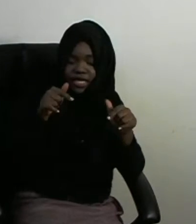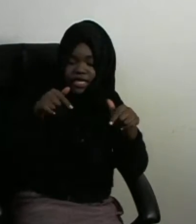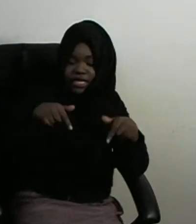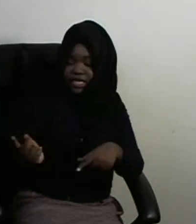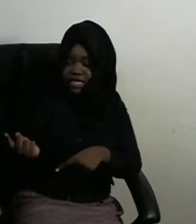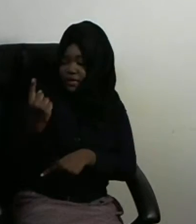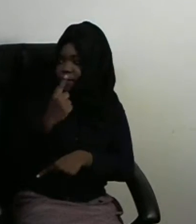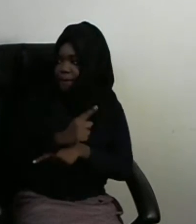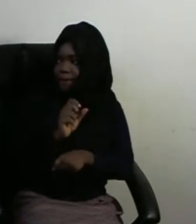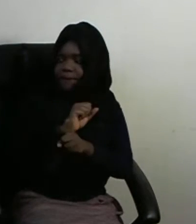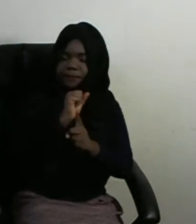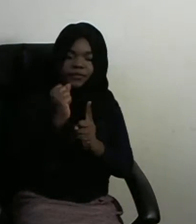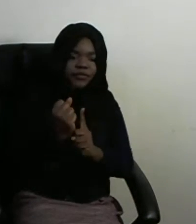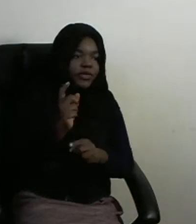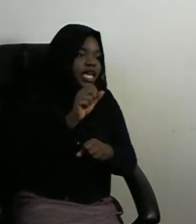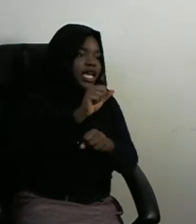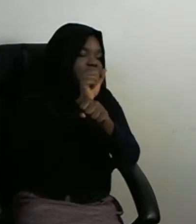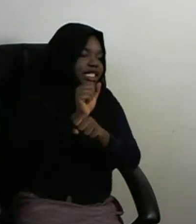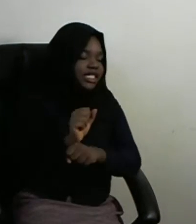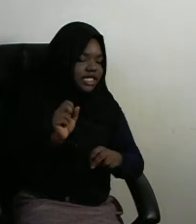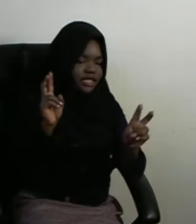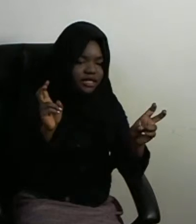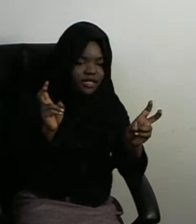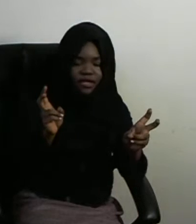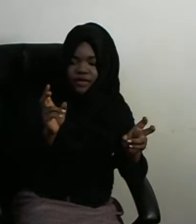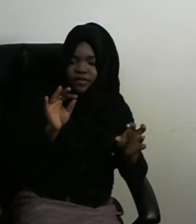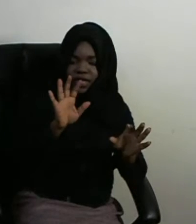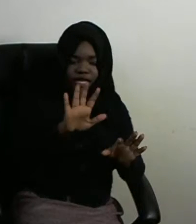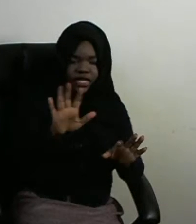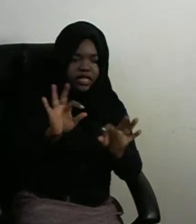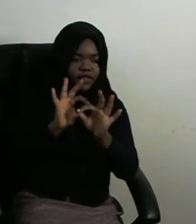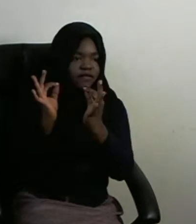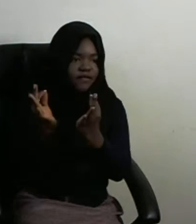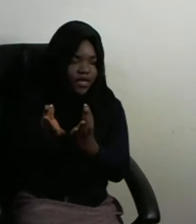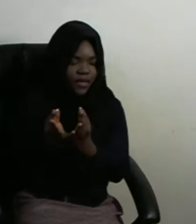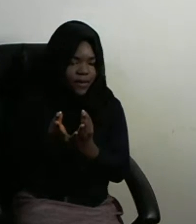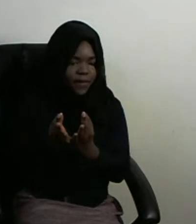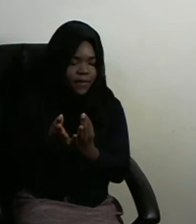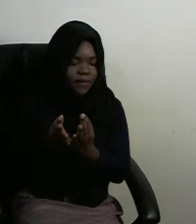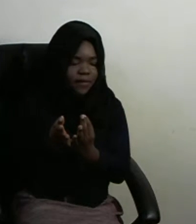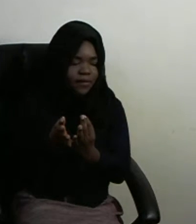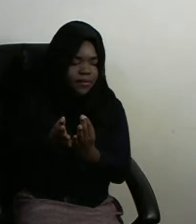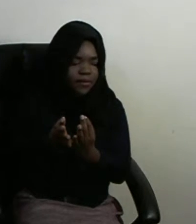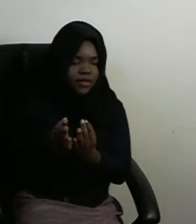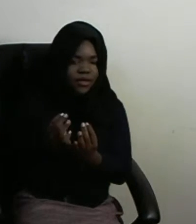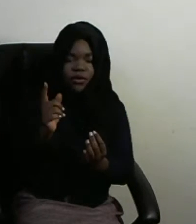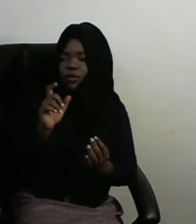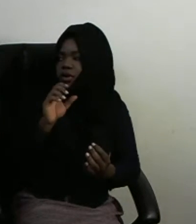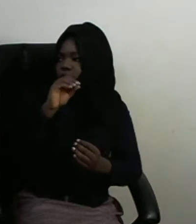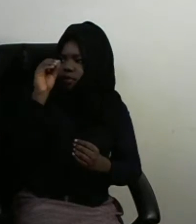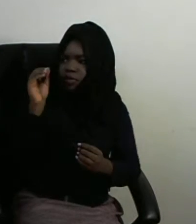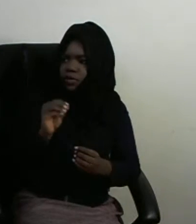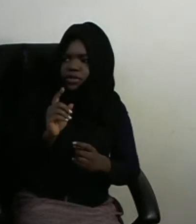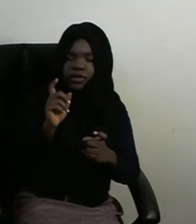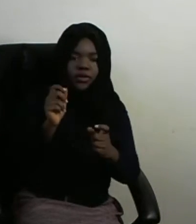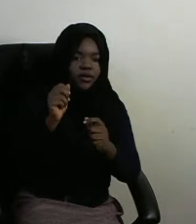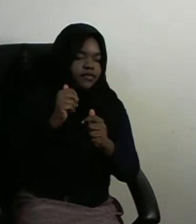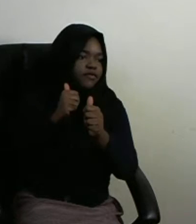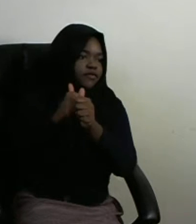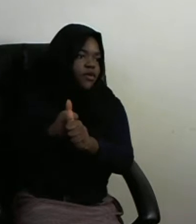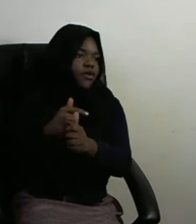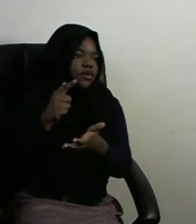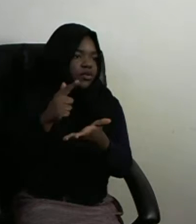these days, a slave and his family were complete wards of the